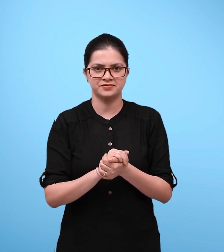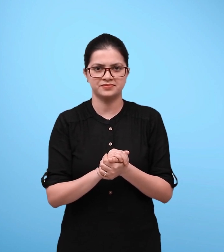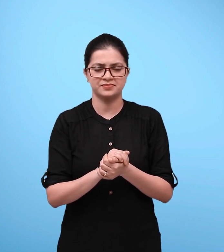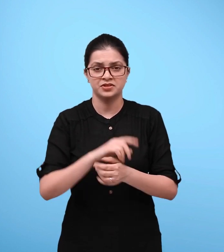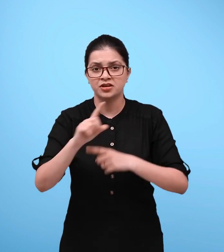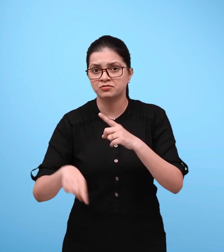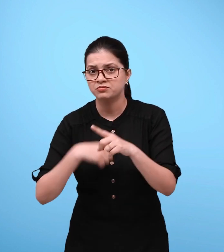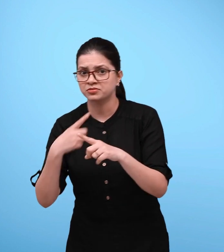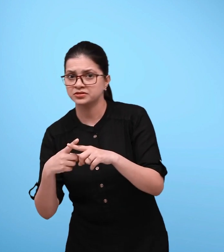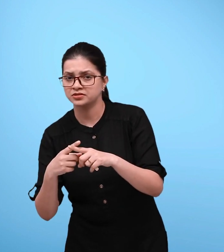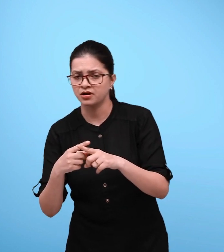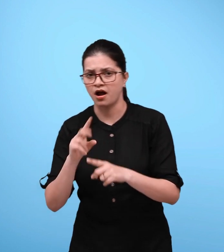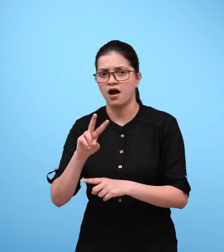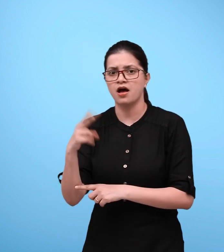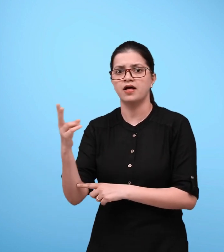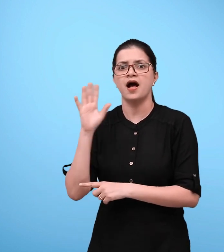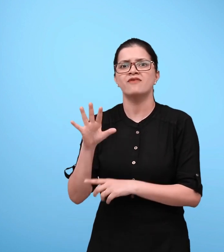which is a finger, or a mutti, fist.